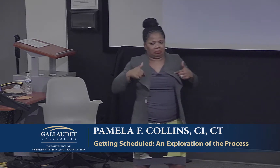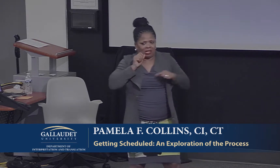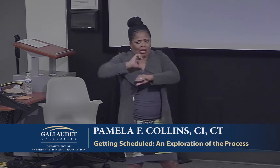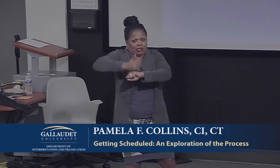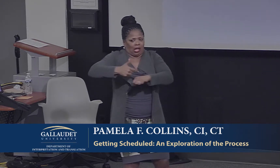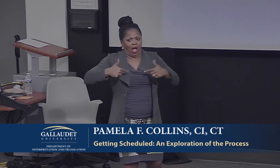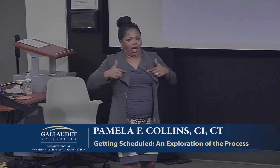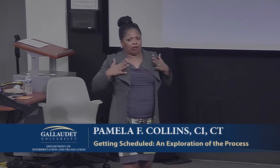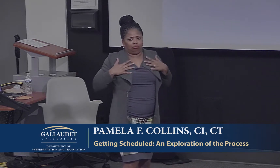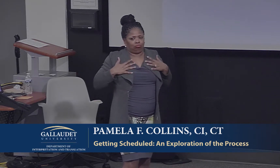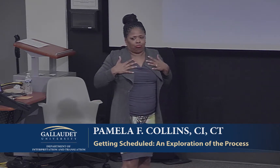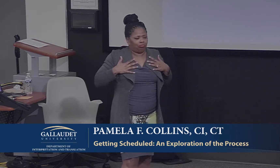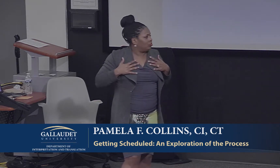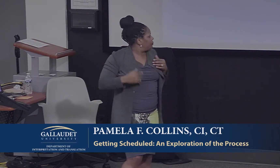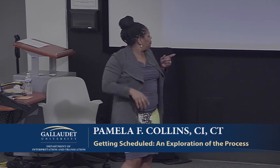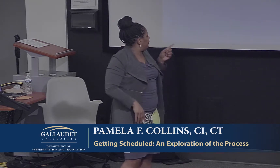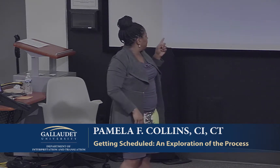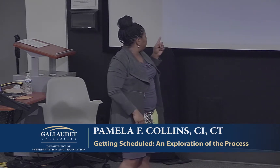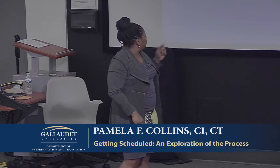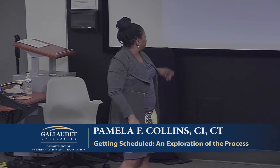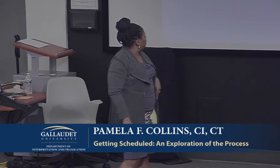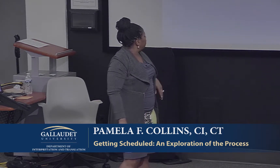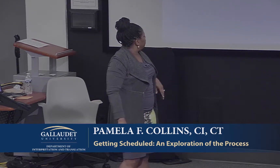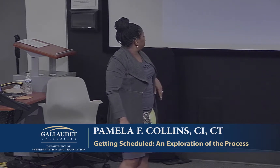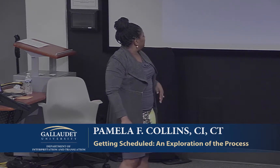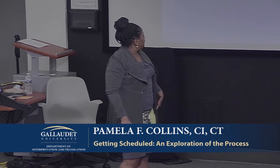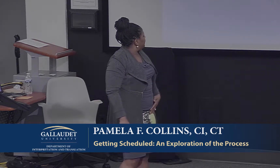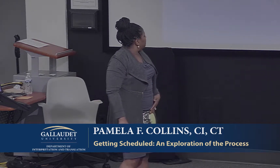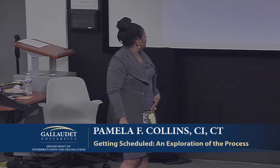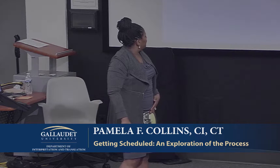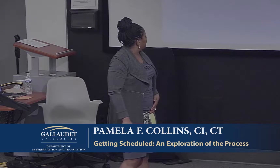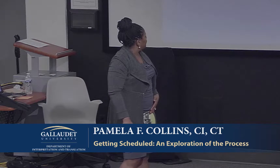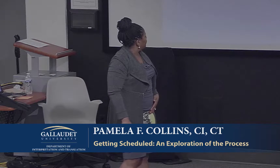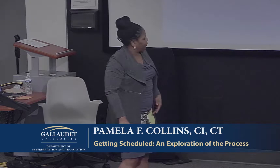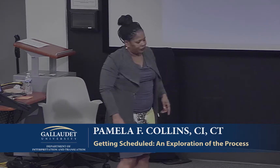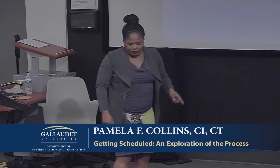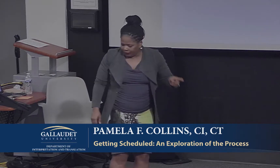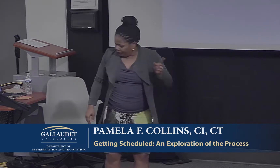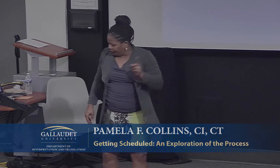in those categories. I didn't create the categories. This is what emerged from the conversations I had.